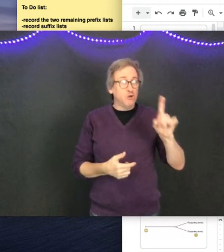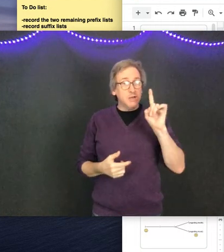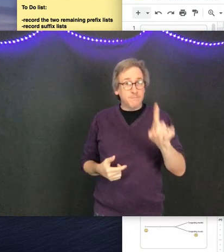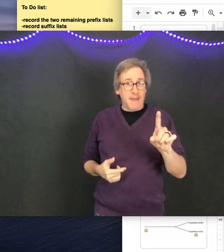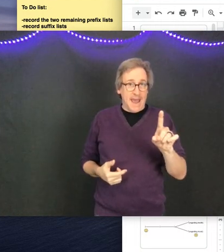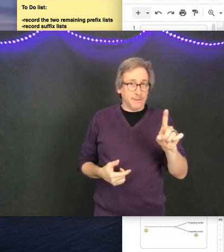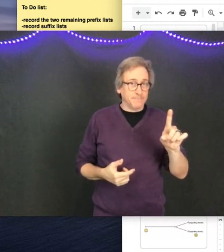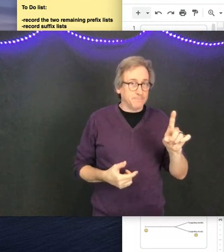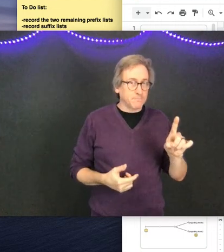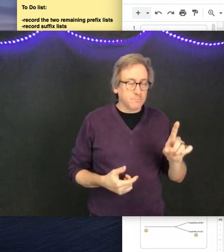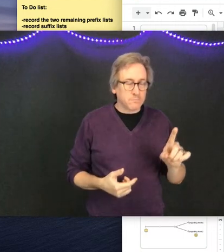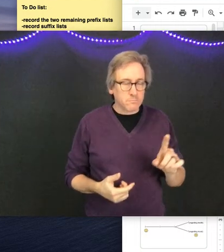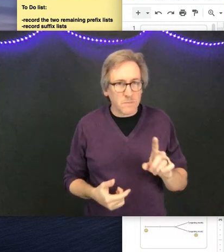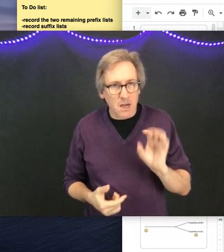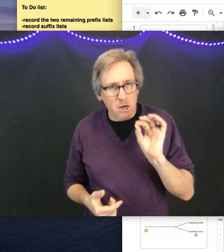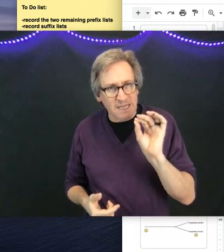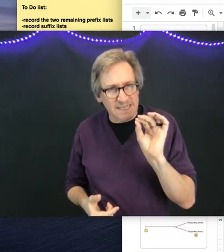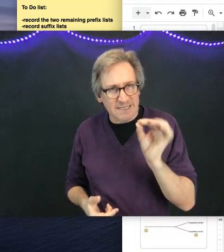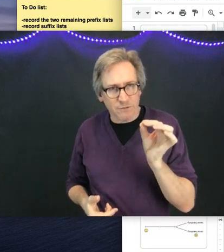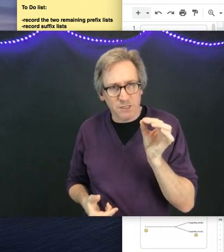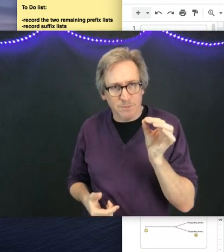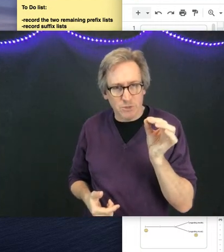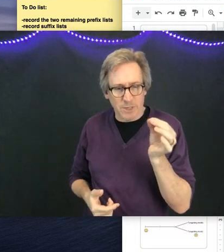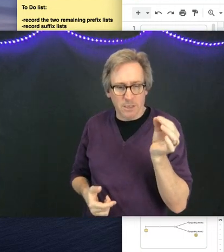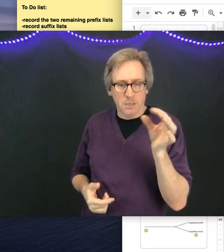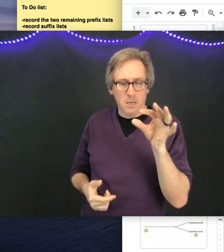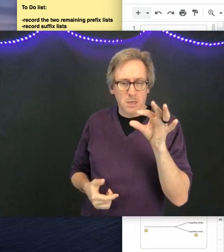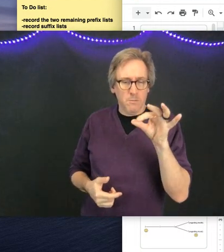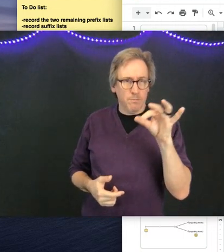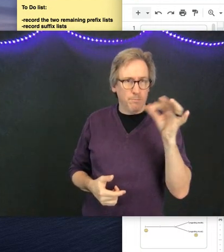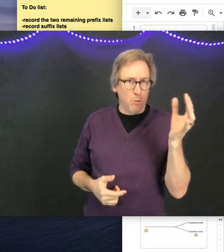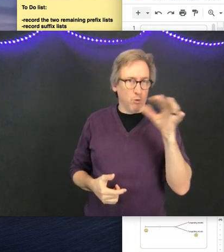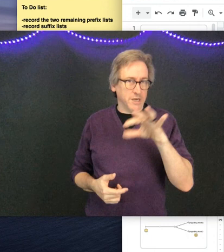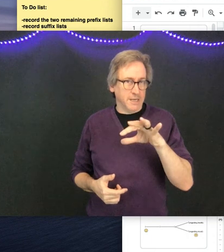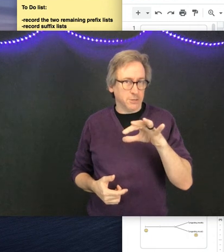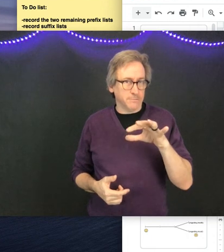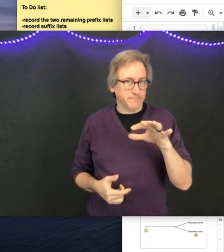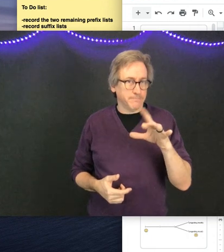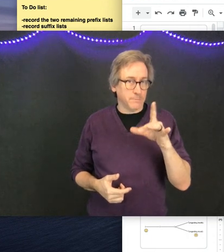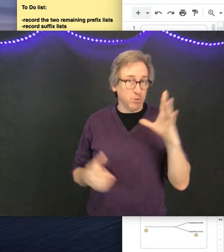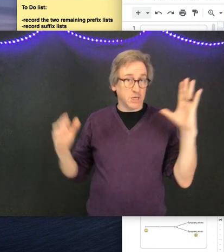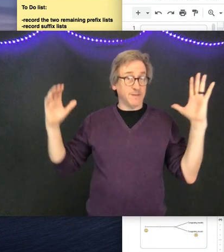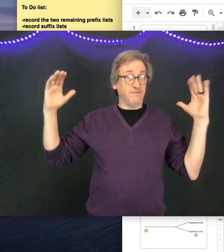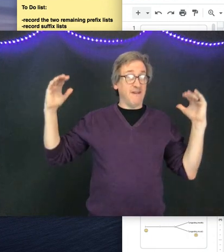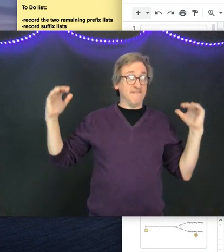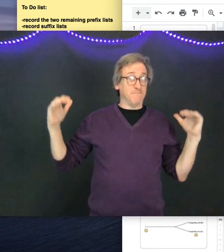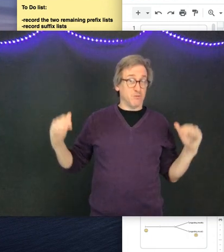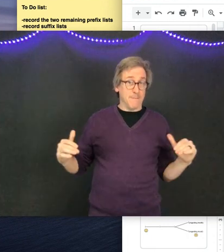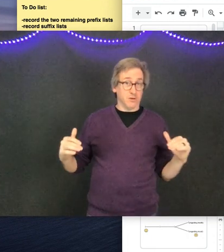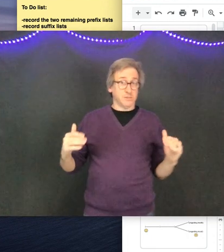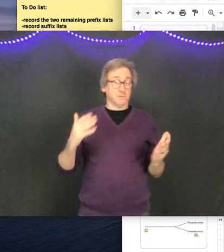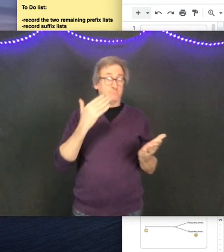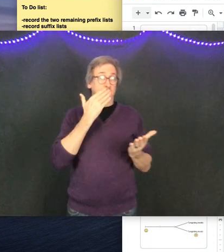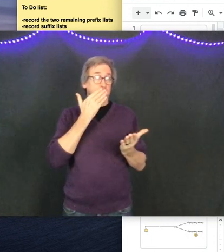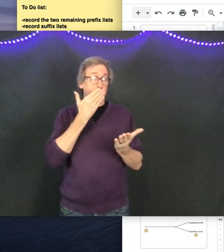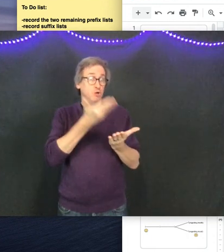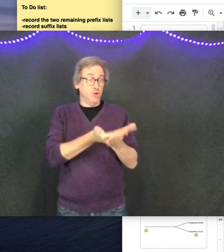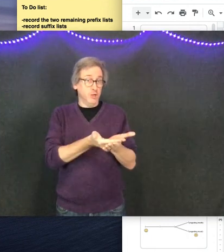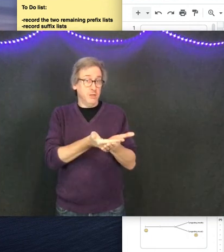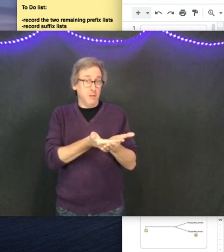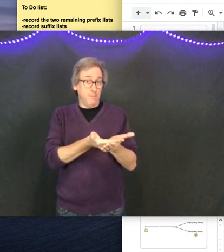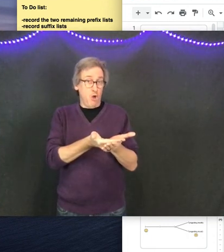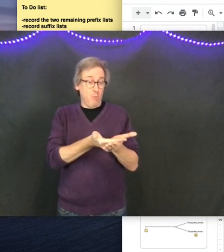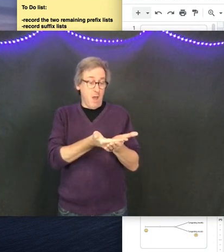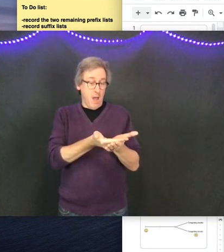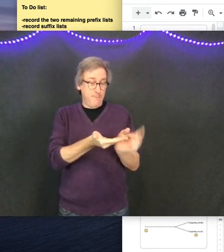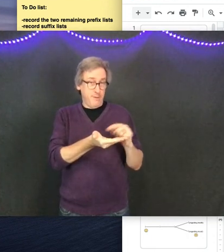Now, good and bad is a difference between palm orientation. We talked about the 5 parameters.